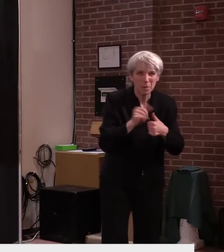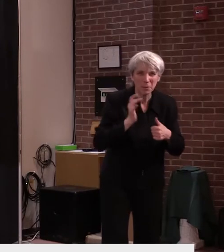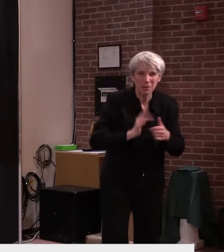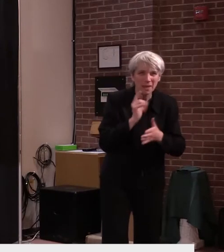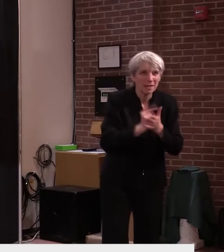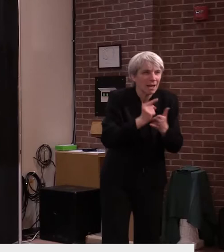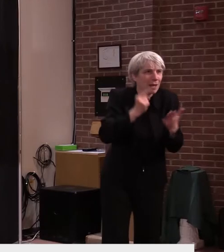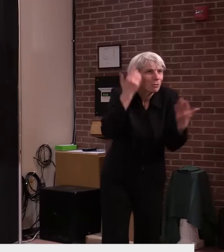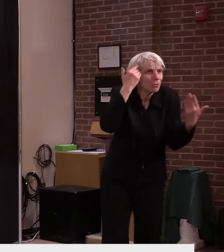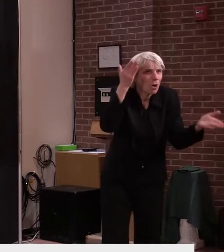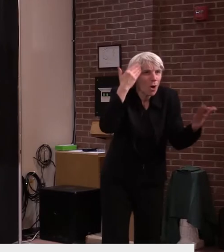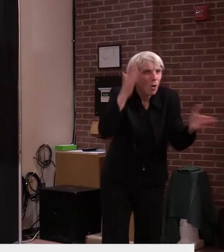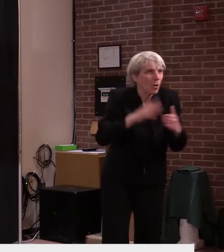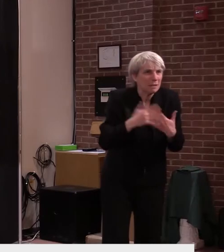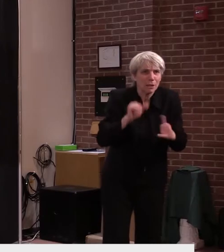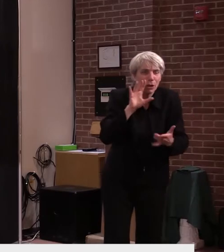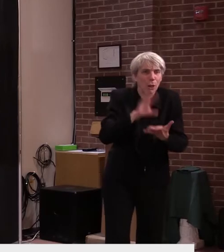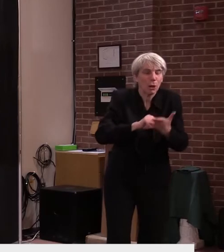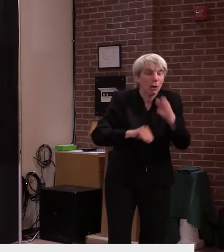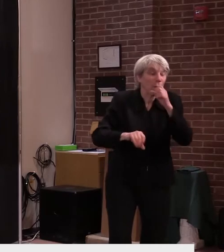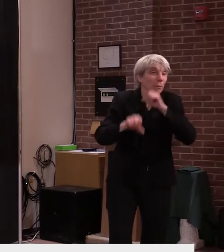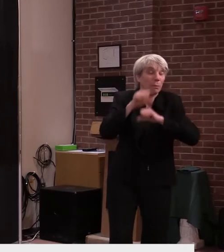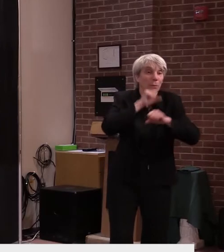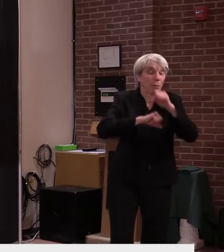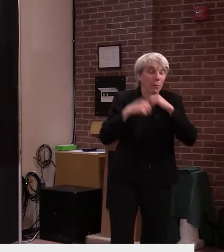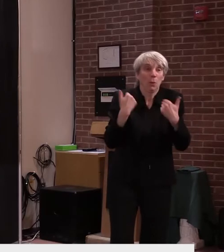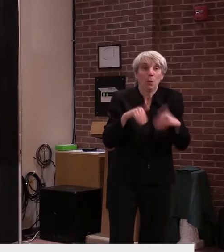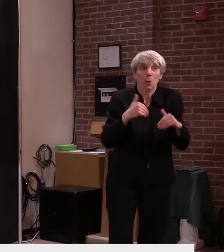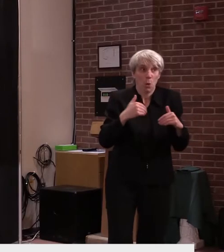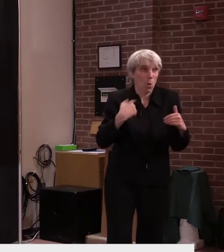know, and we were really scared.